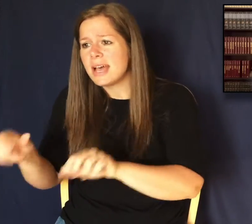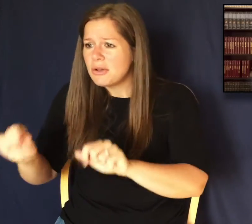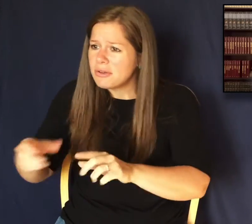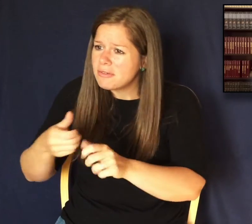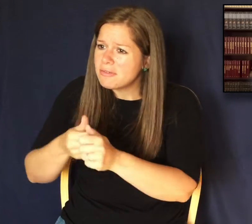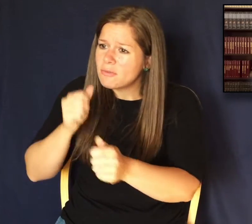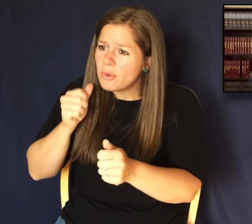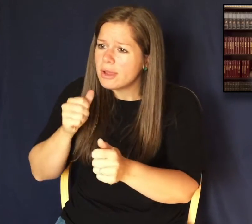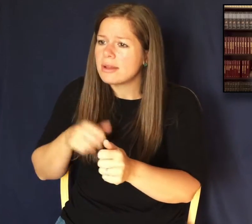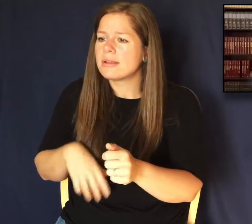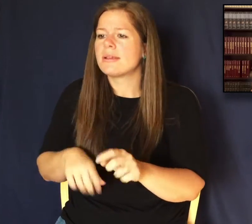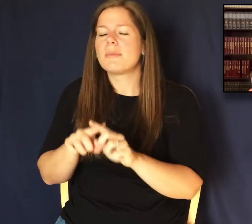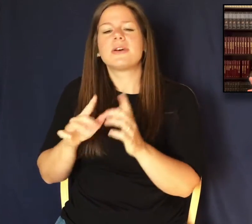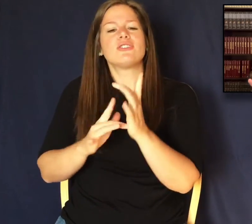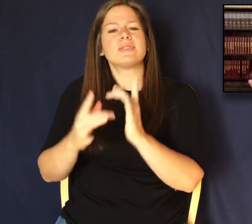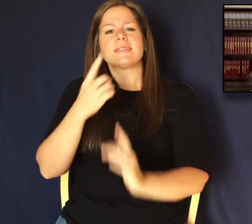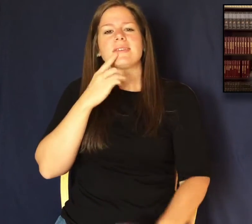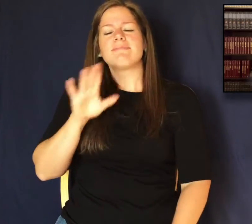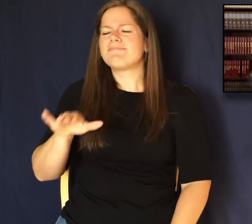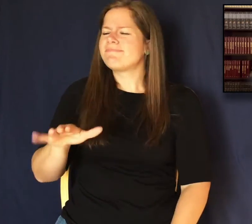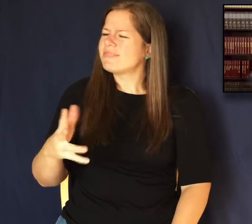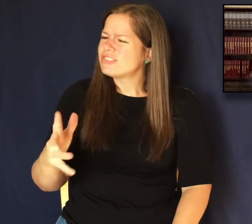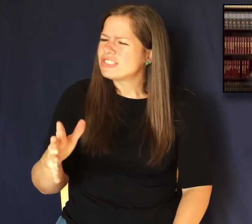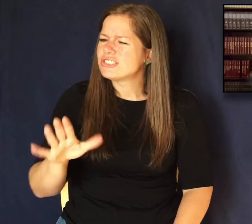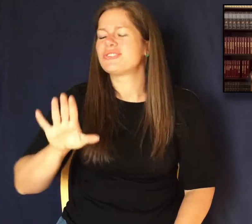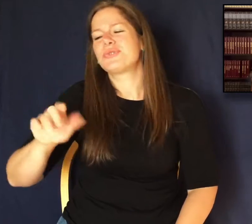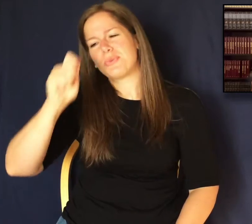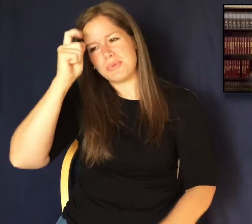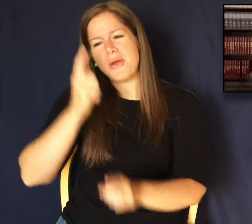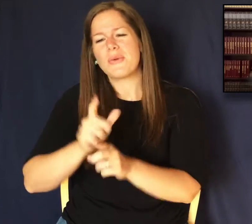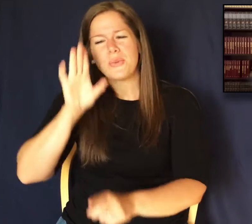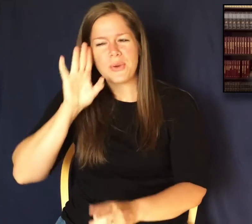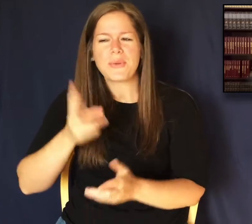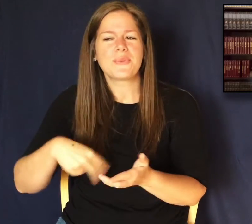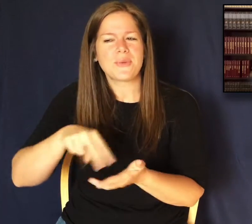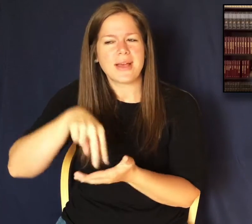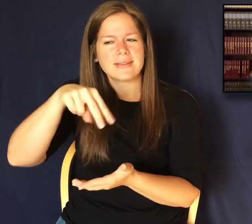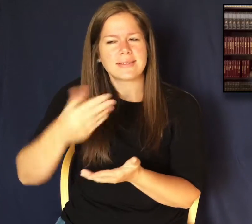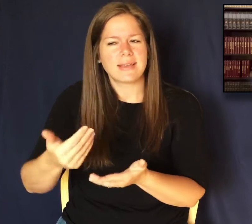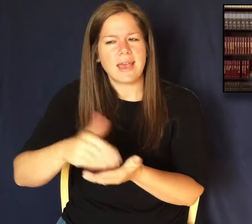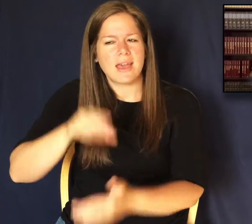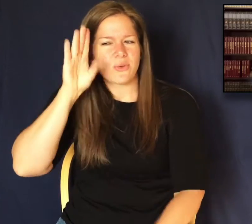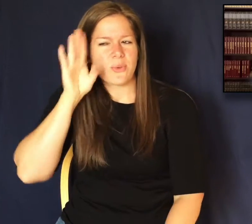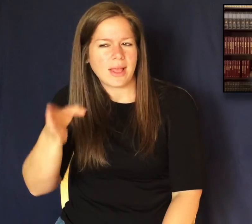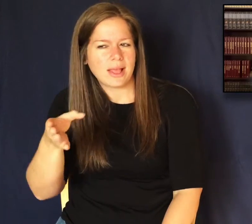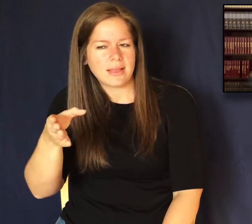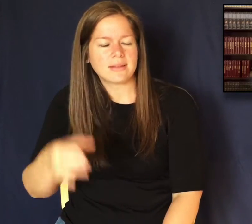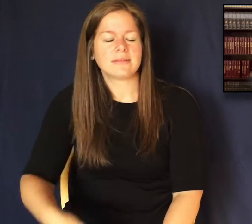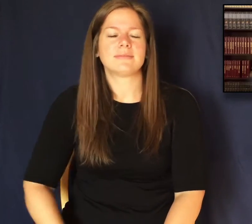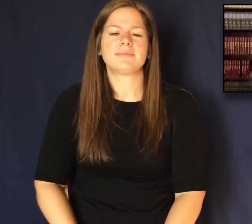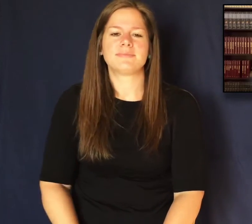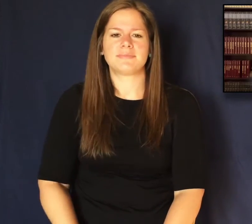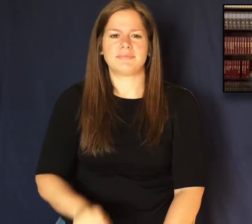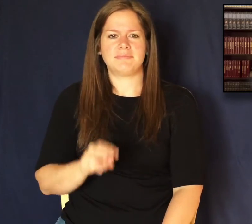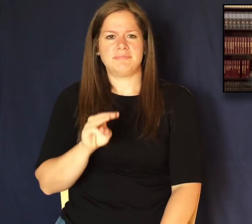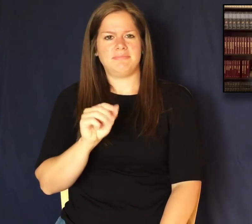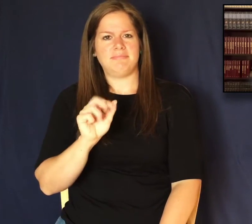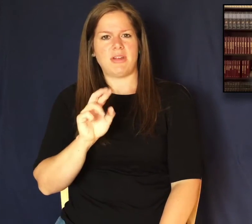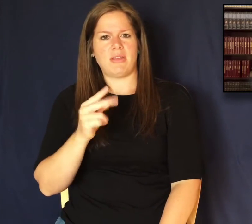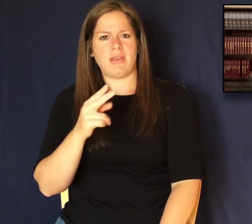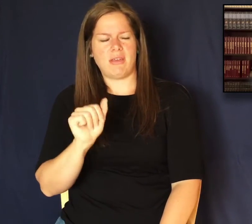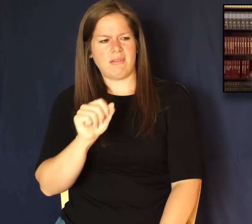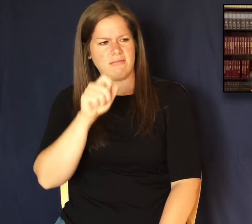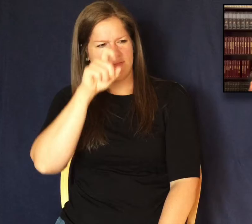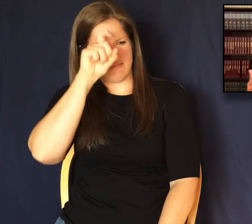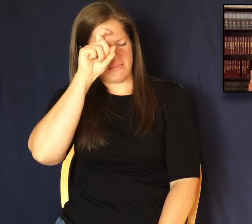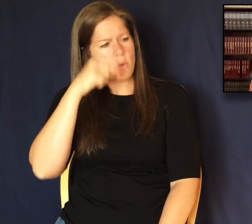said to her, "Your brother will rise again." And Martha misses the whole point, or what he's actually saying. I know that he will rise again